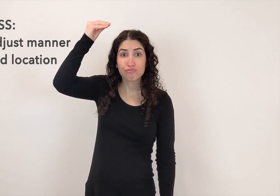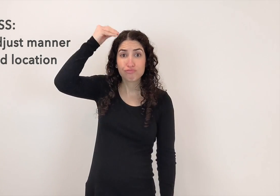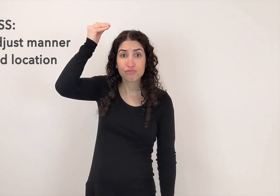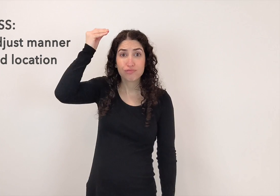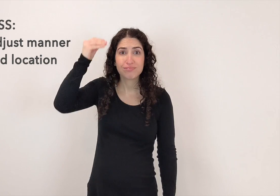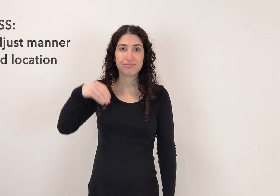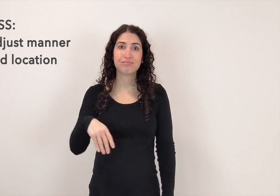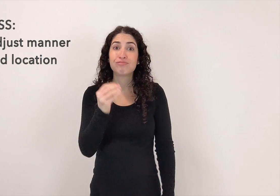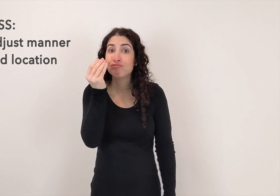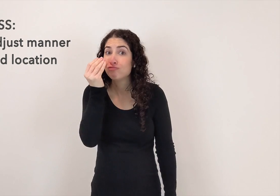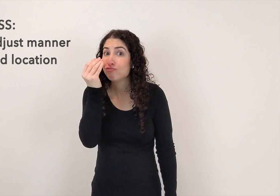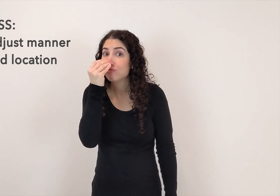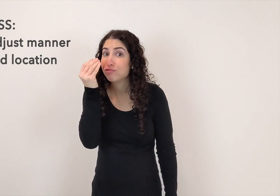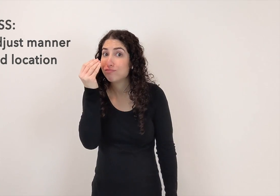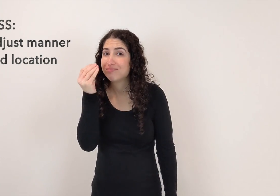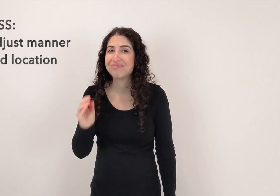Or the top of the head or the nose.